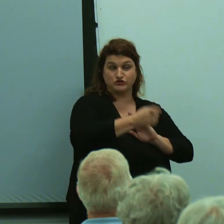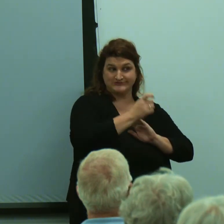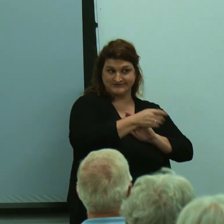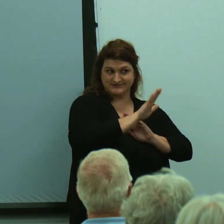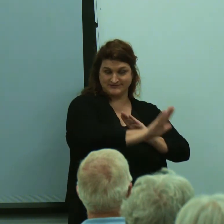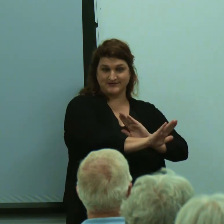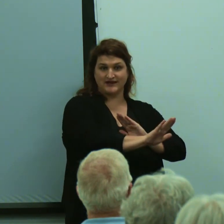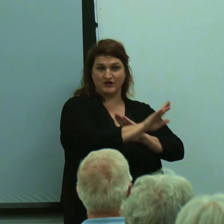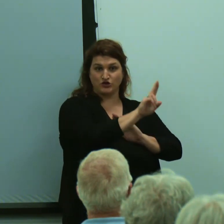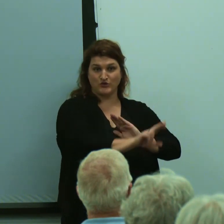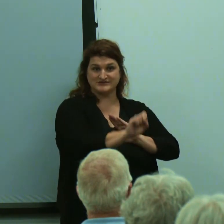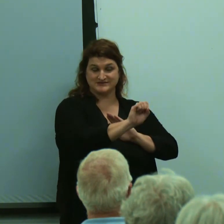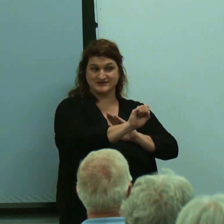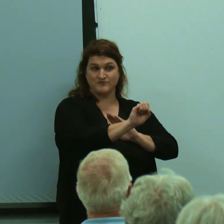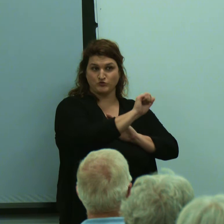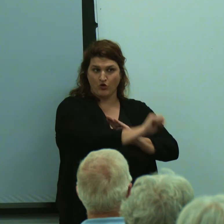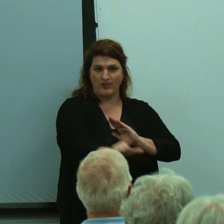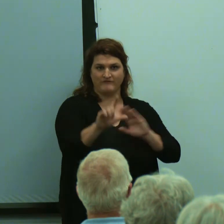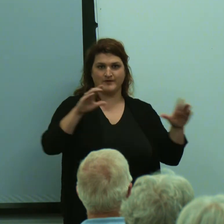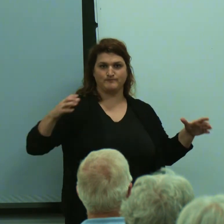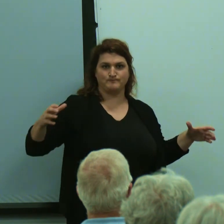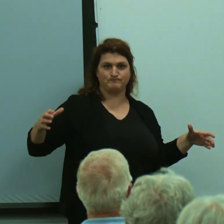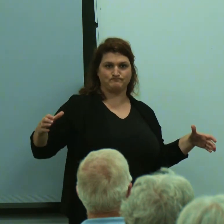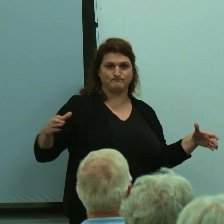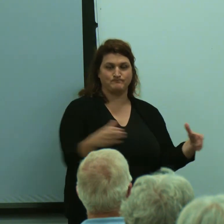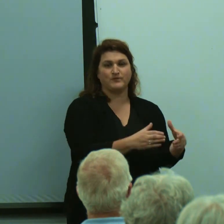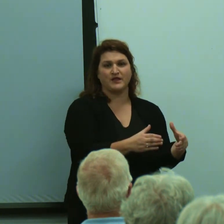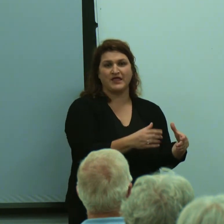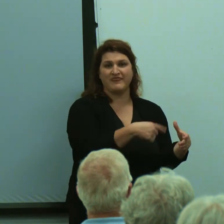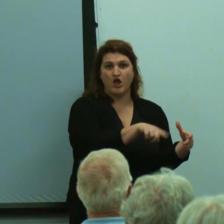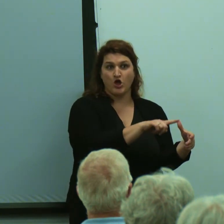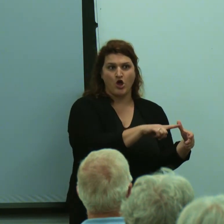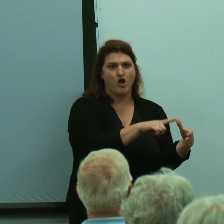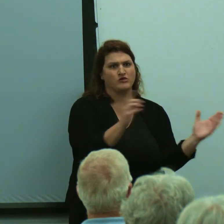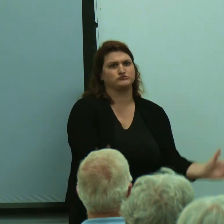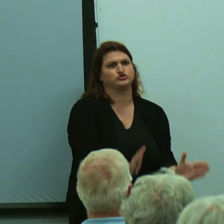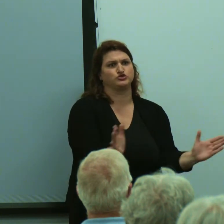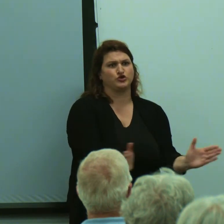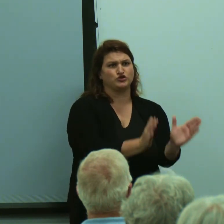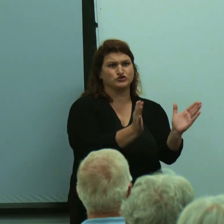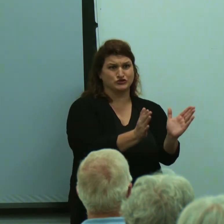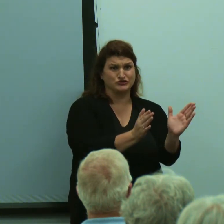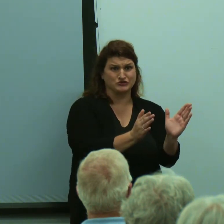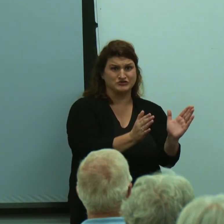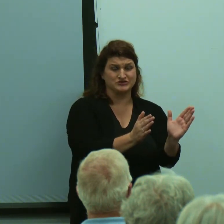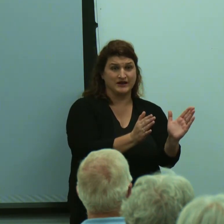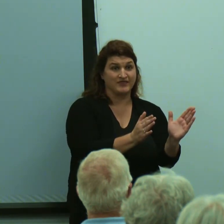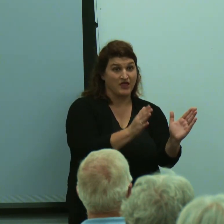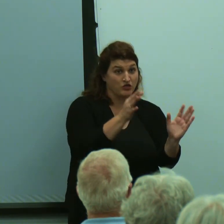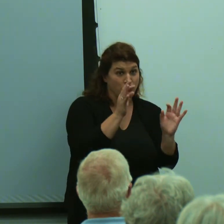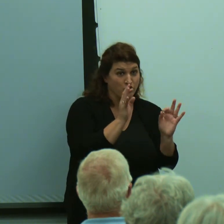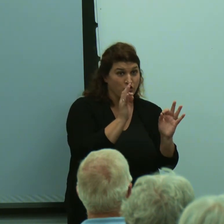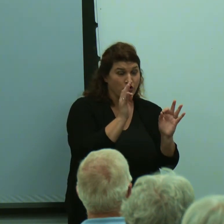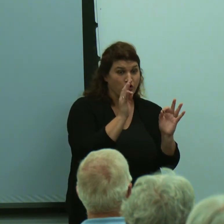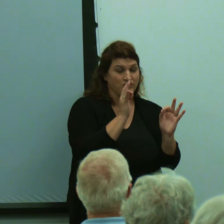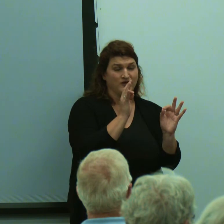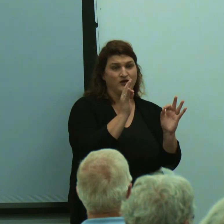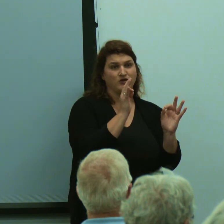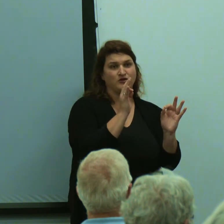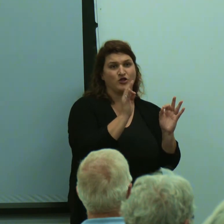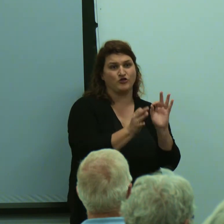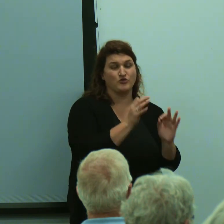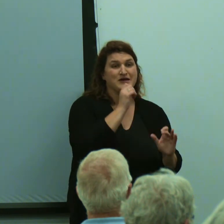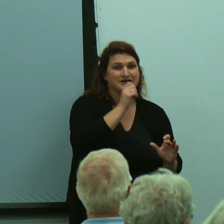the United States joined together, urging that the court not accept that case